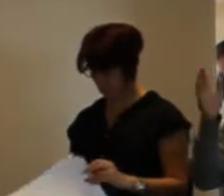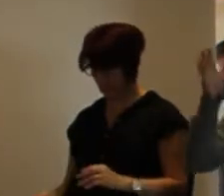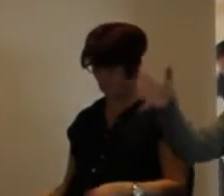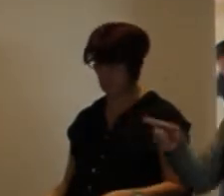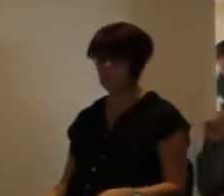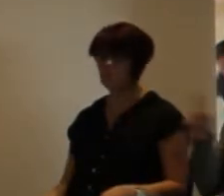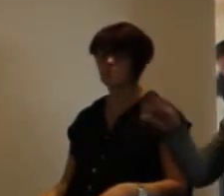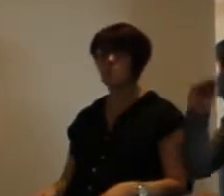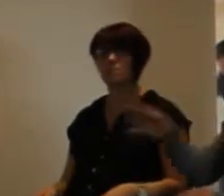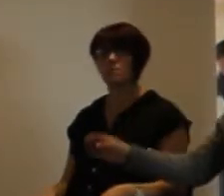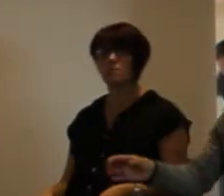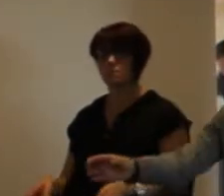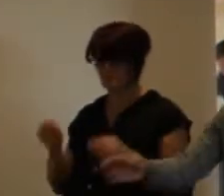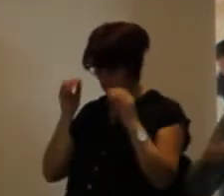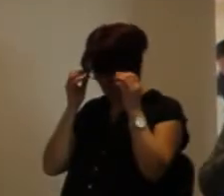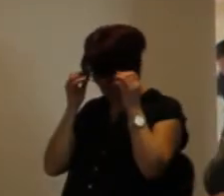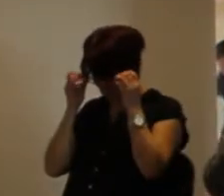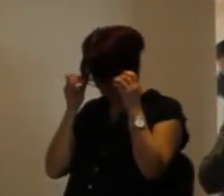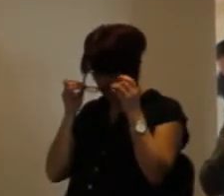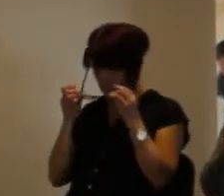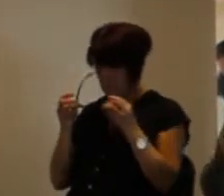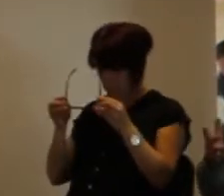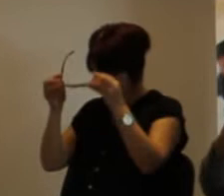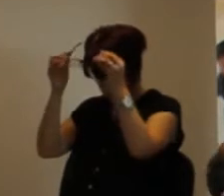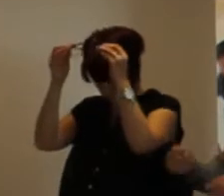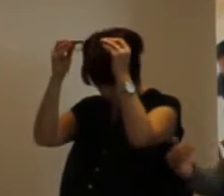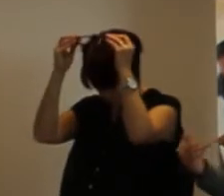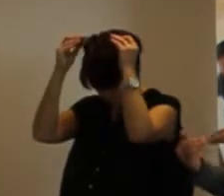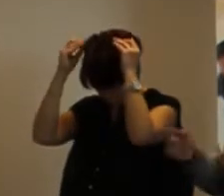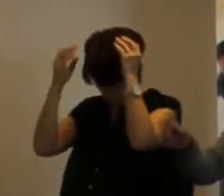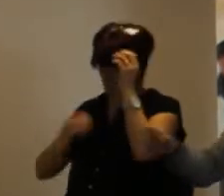learner. We need to work with the learner. We need to see what's the most appropriate for that learner.